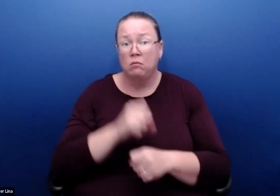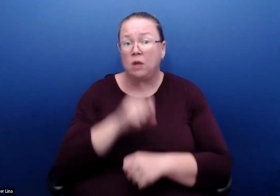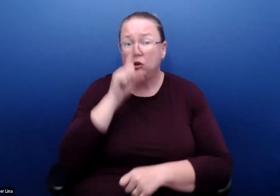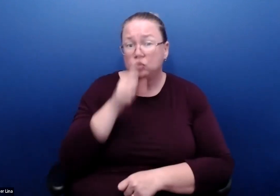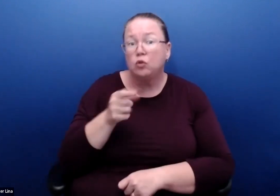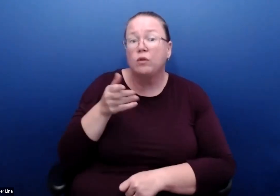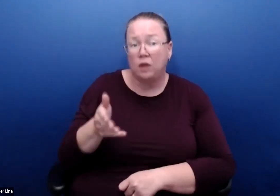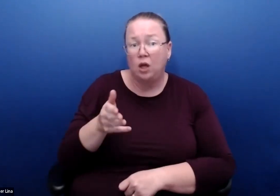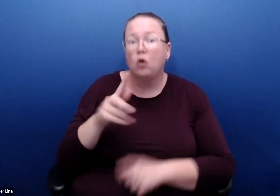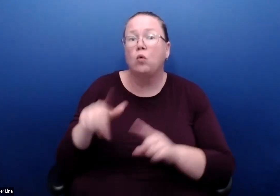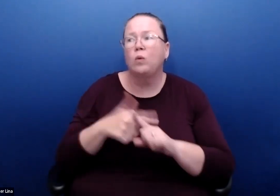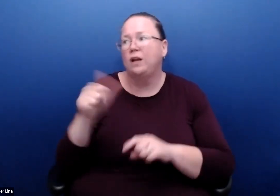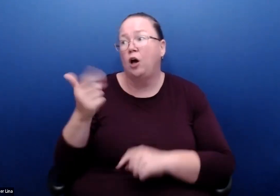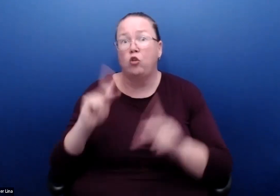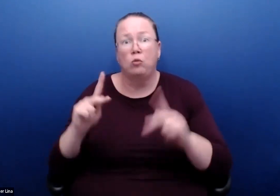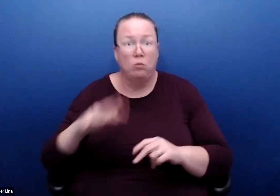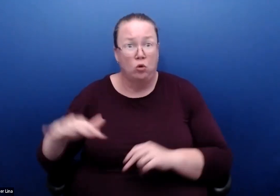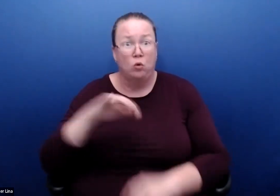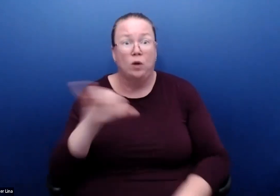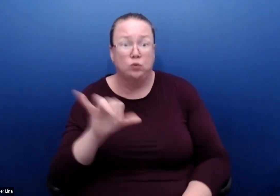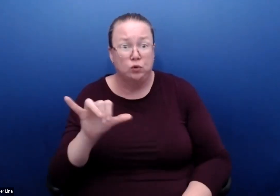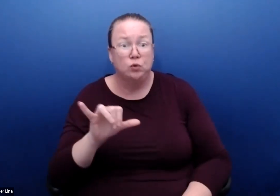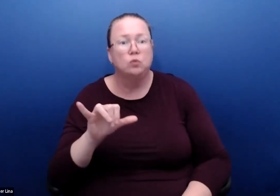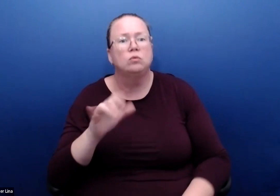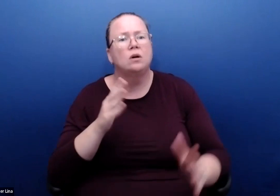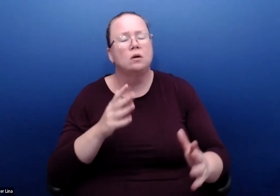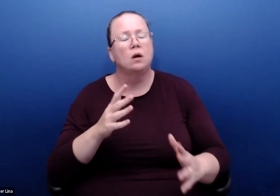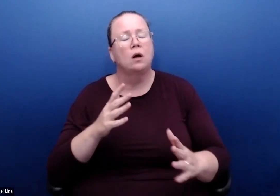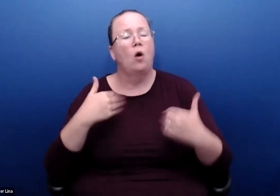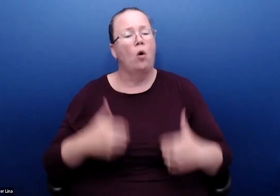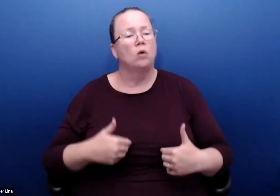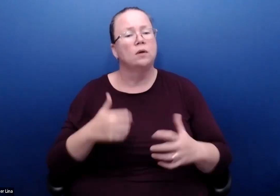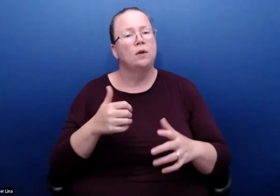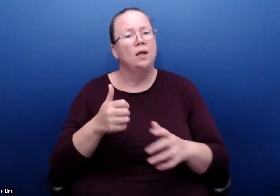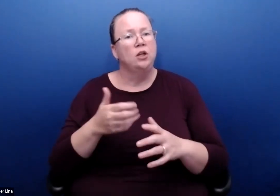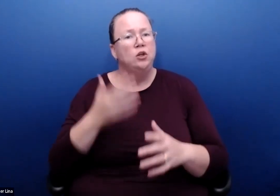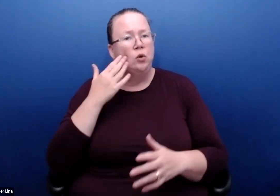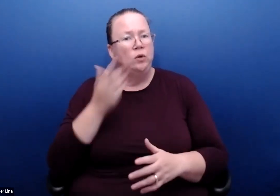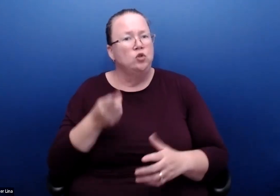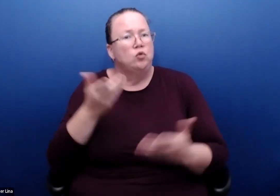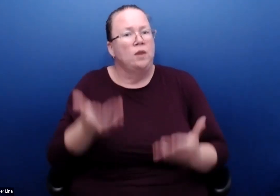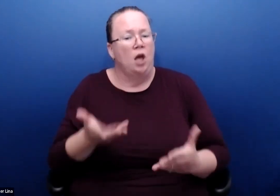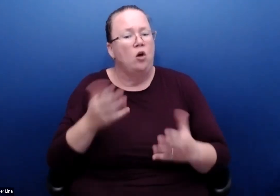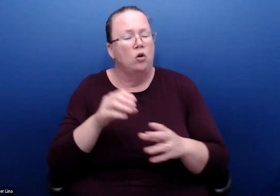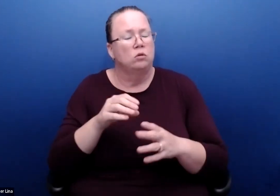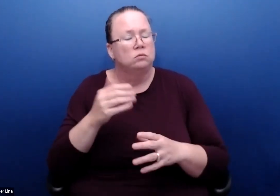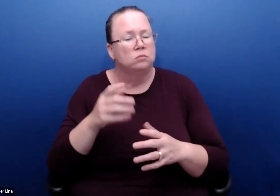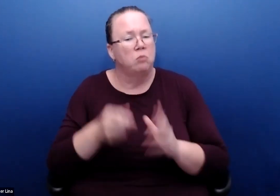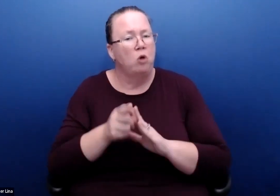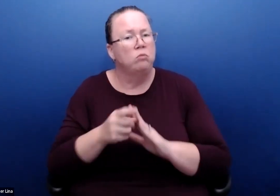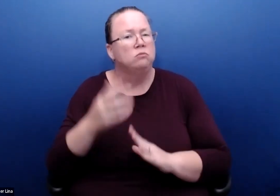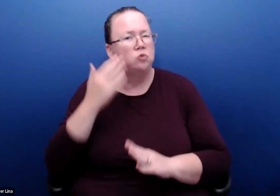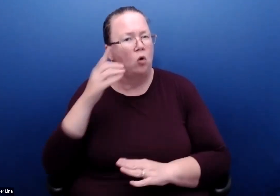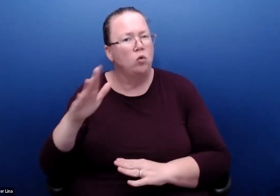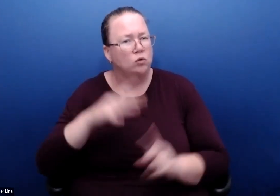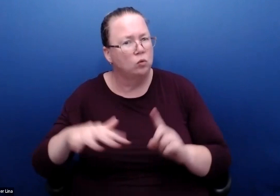there when there are other people around. Carrying yourself in a way that says I'm present and in the moment and I'm aware of my surroundings. Having